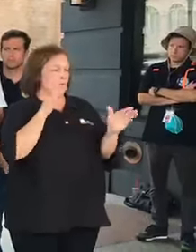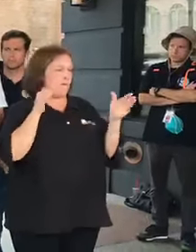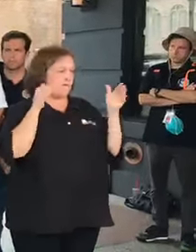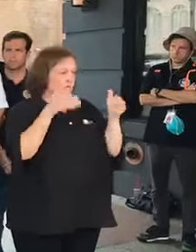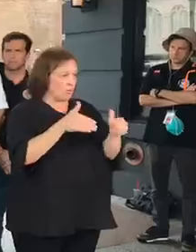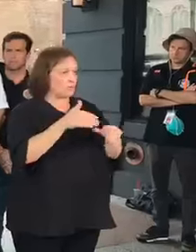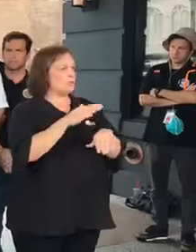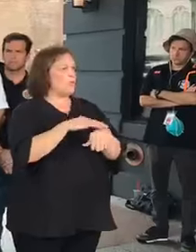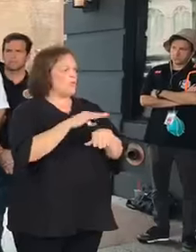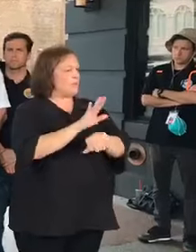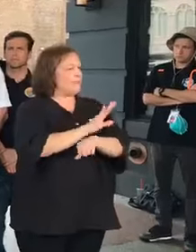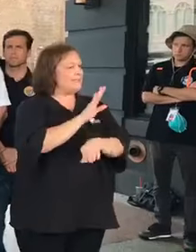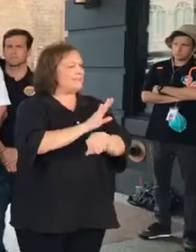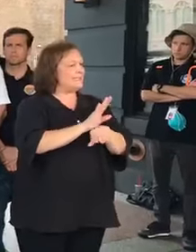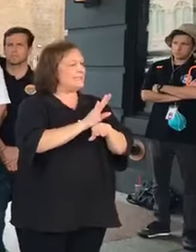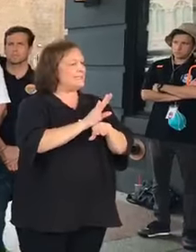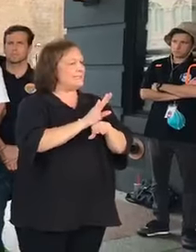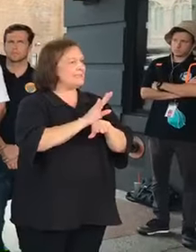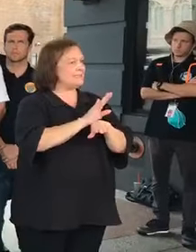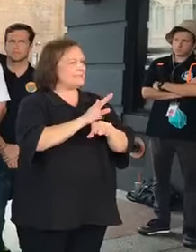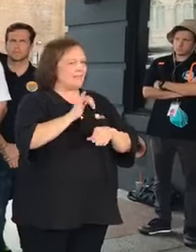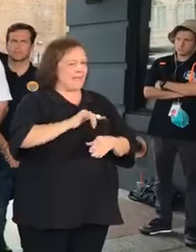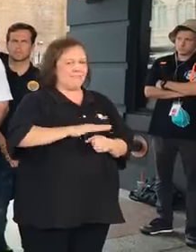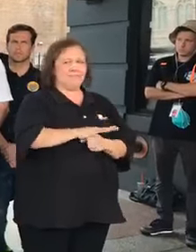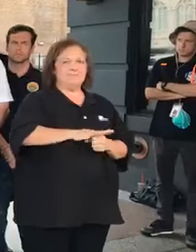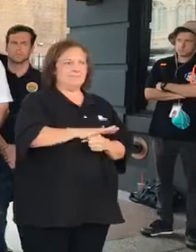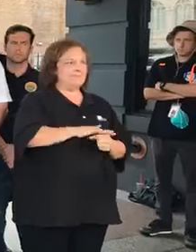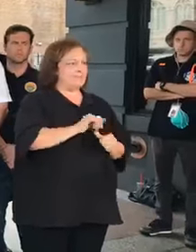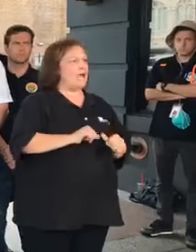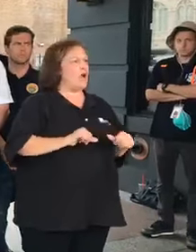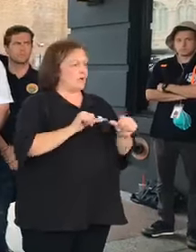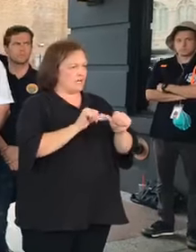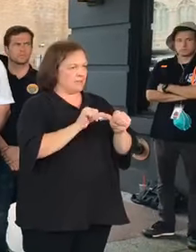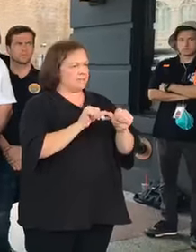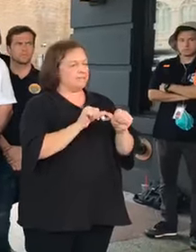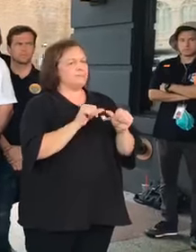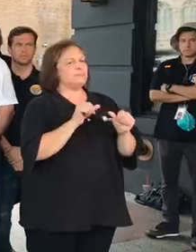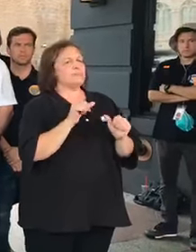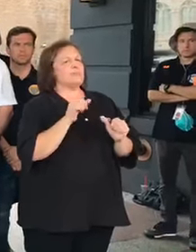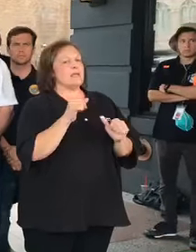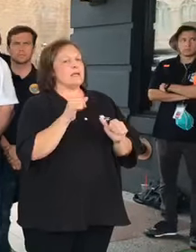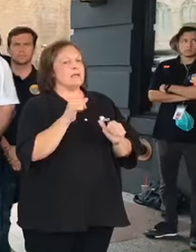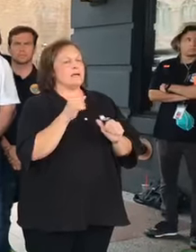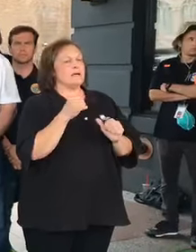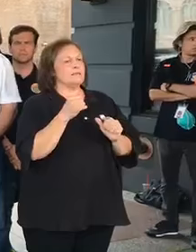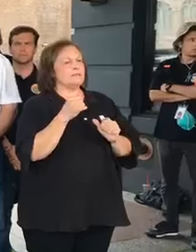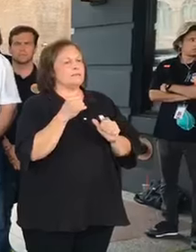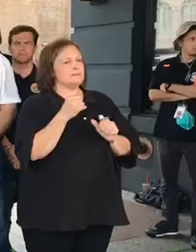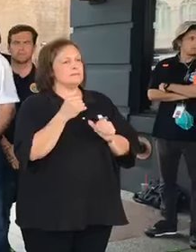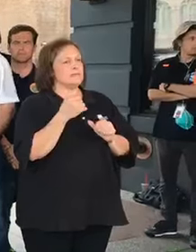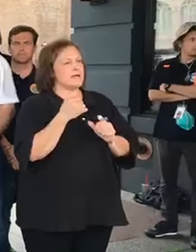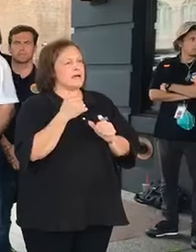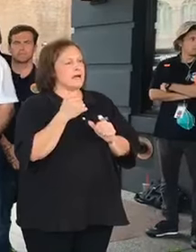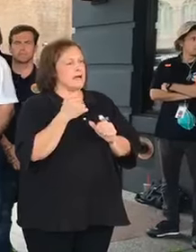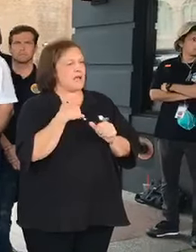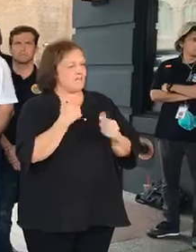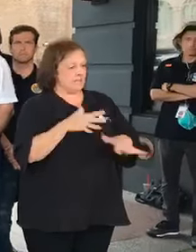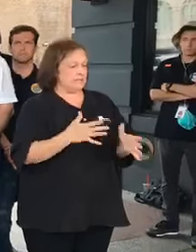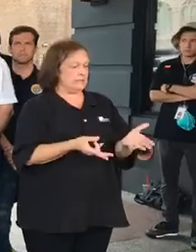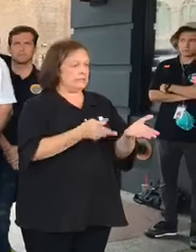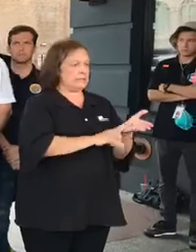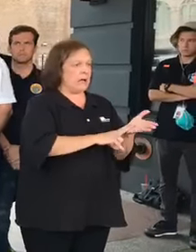also on the businesses that have been impacted in the area. I did sign a